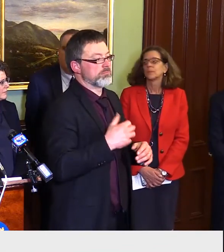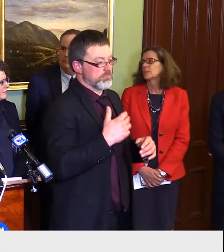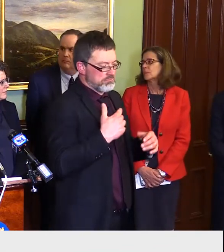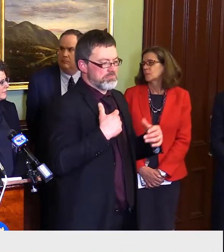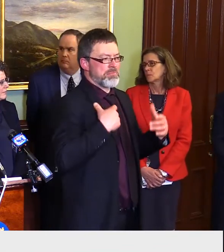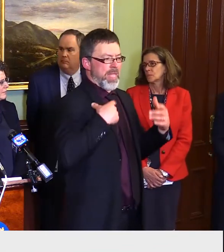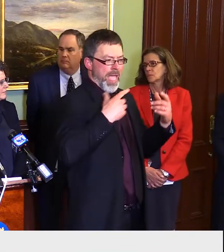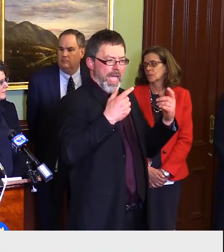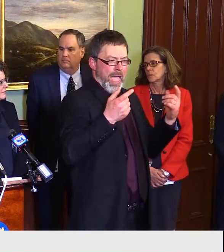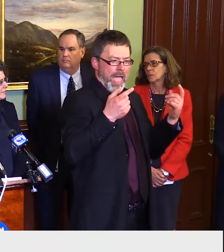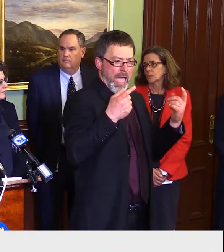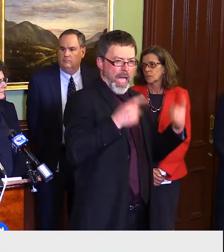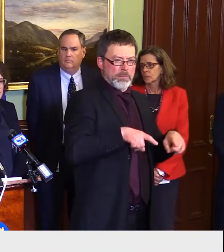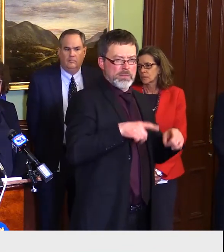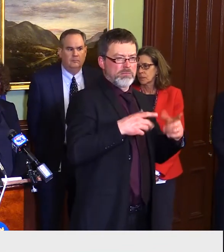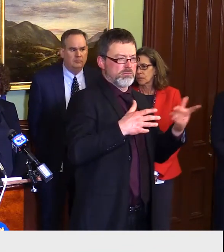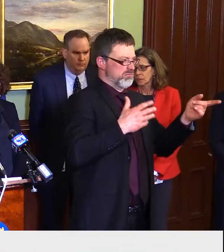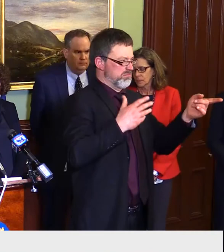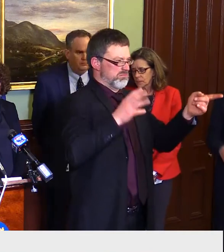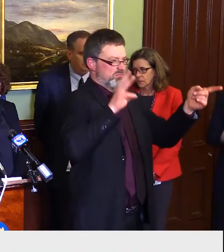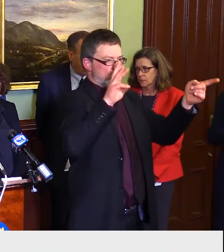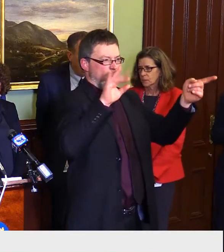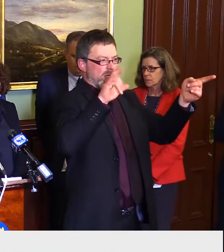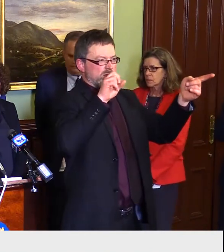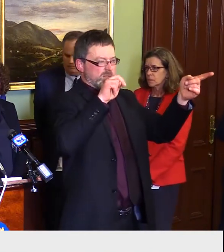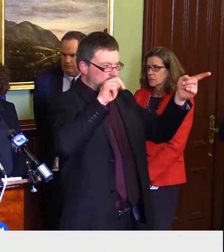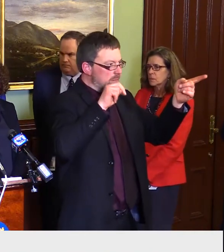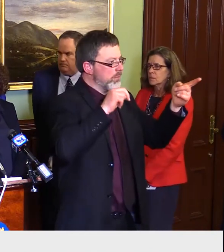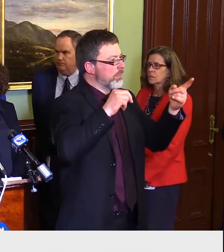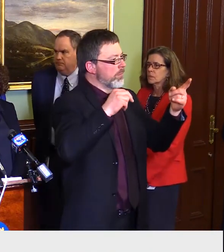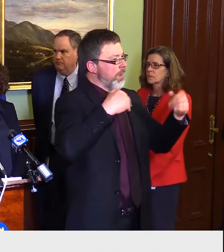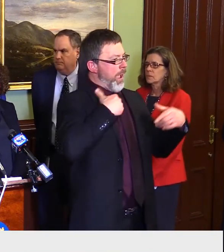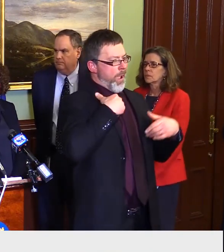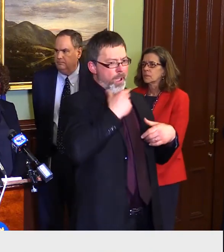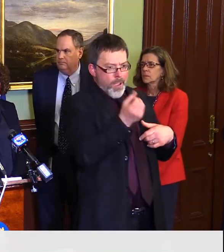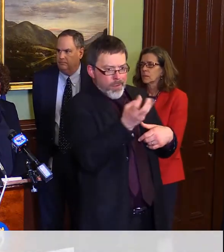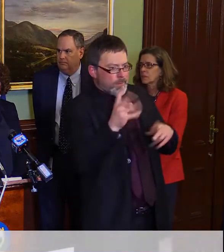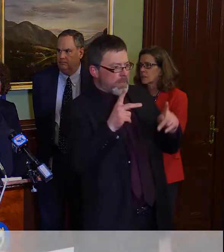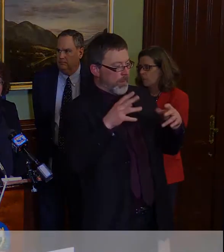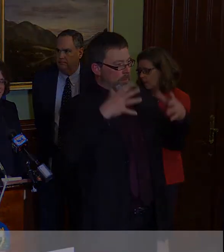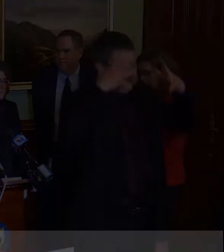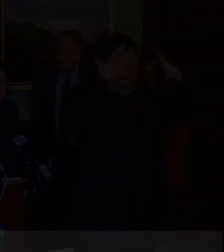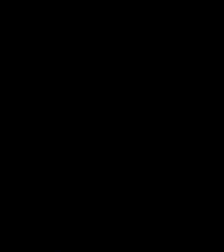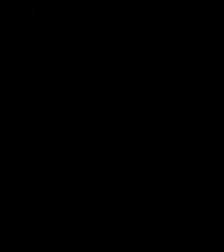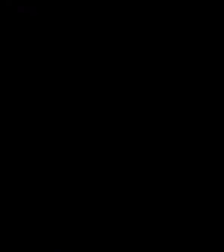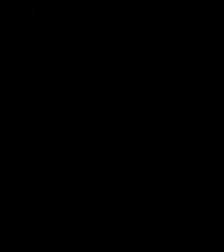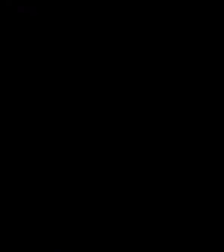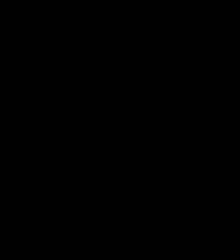Okay, thank you very much. Appreciate you all coming in. Thank you.